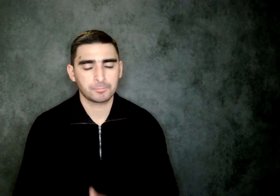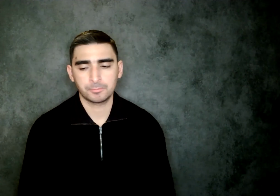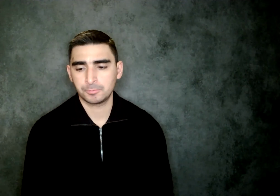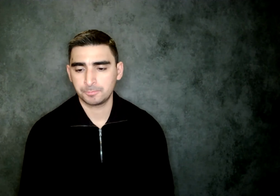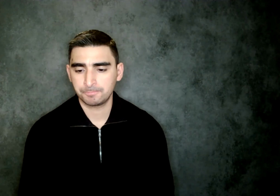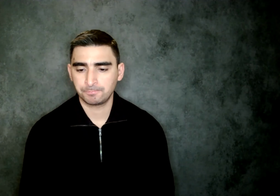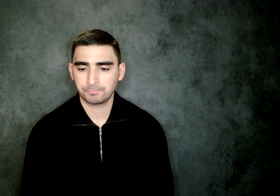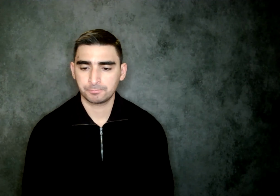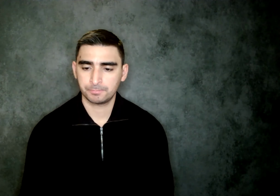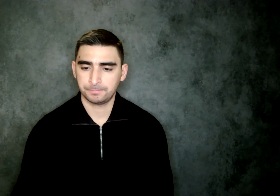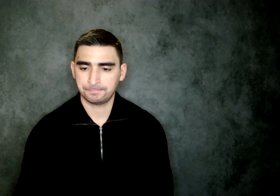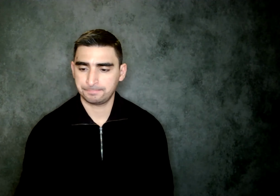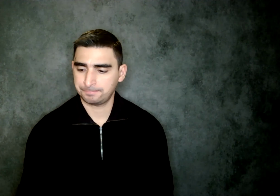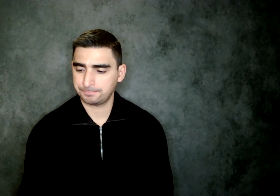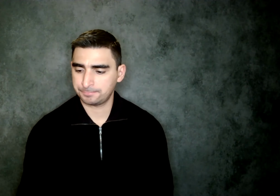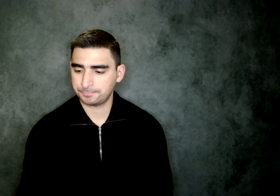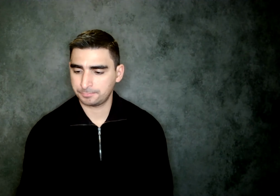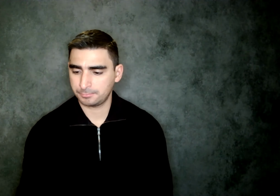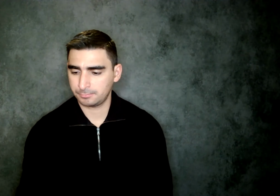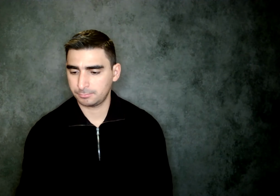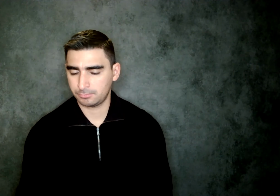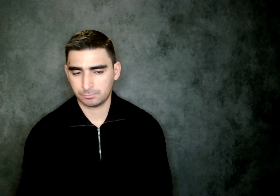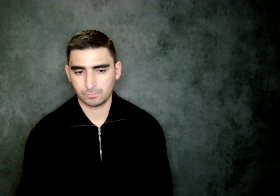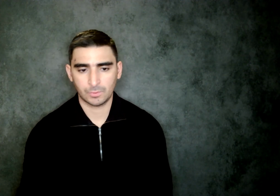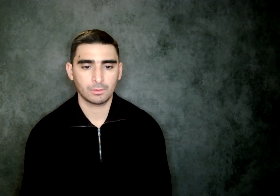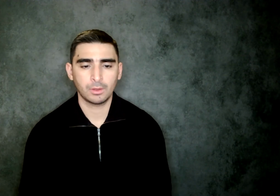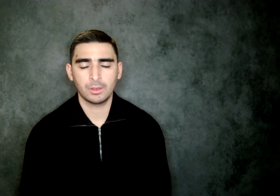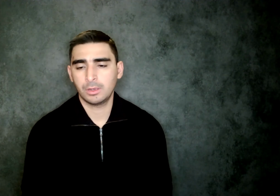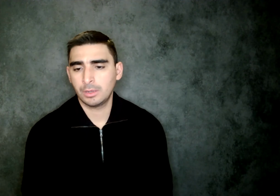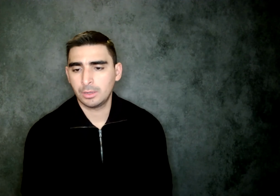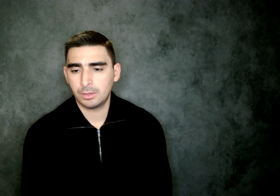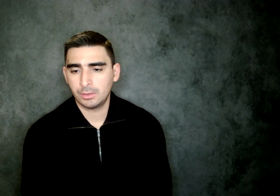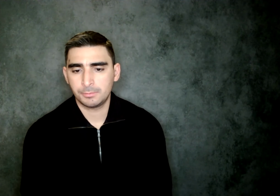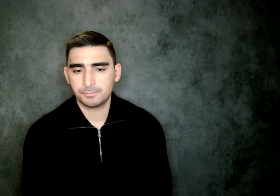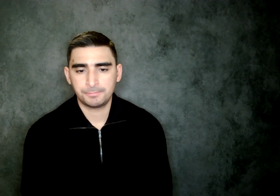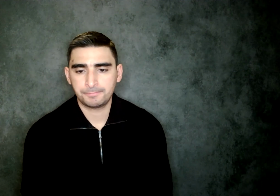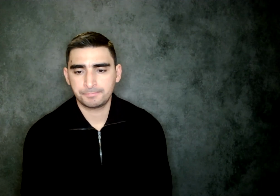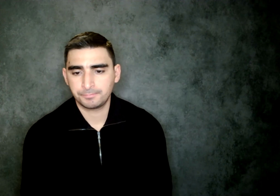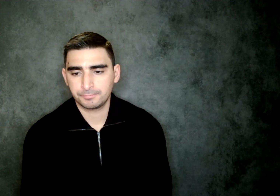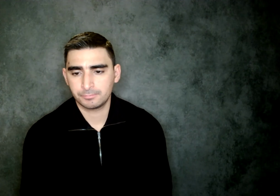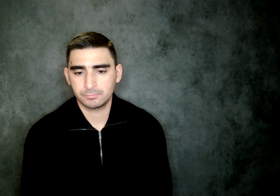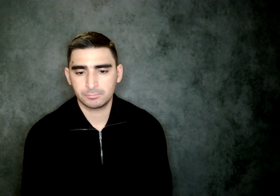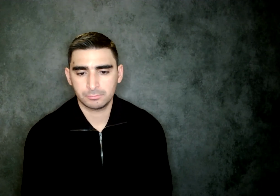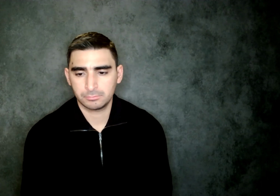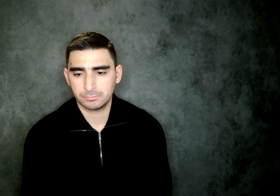en el campo laboral y cómo esto va a tener un efecto, un impacto sobre el proceso.